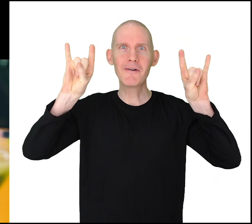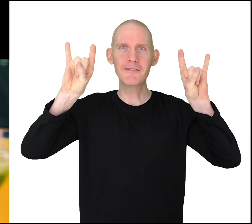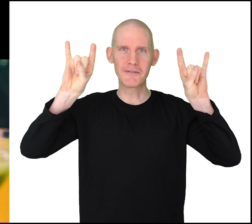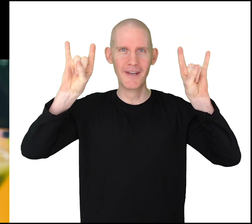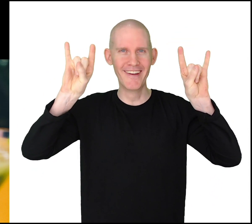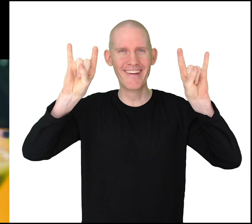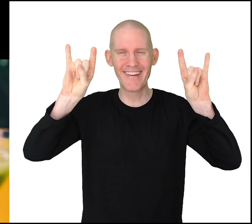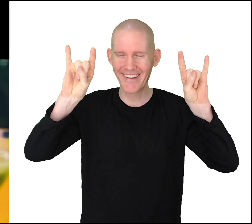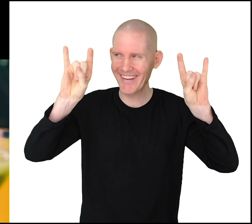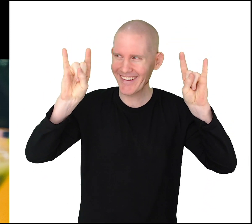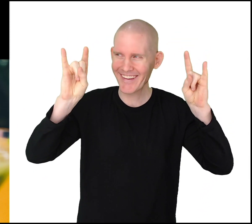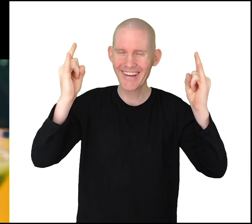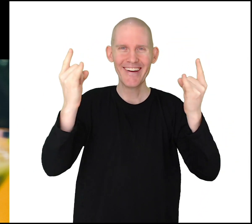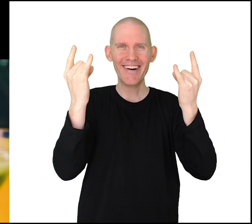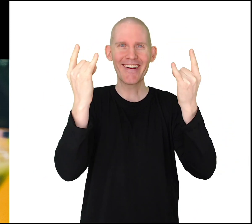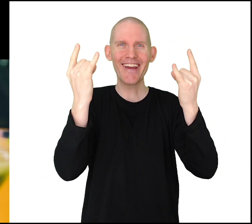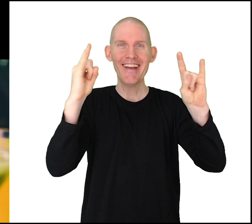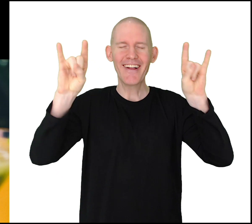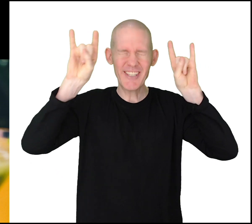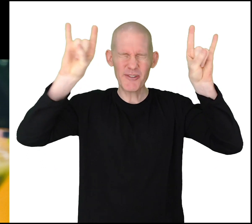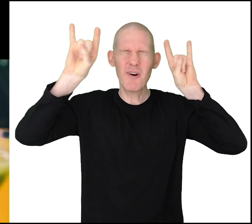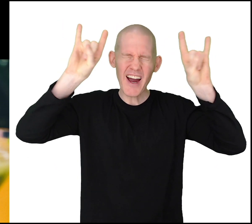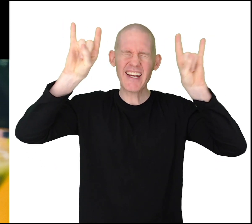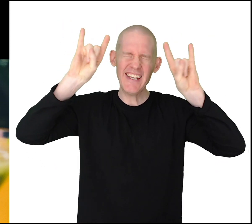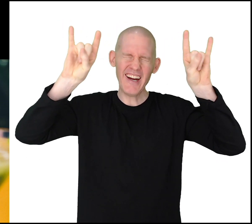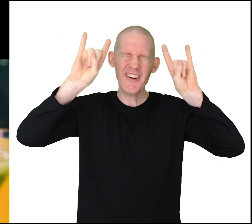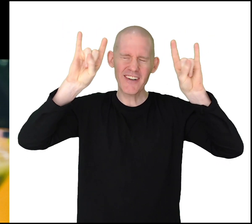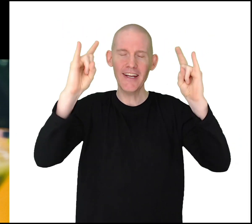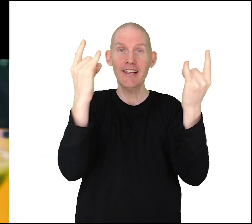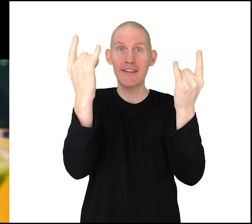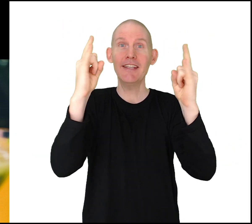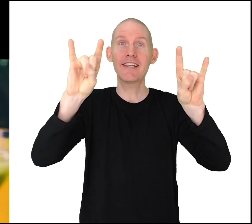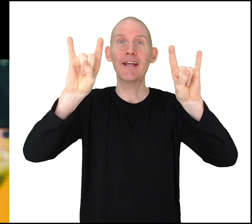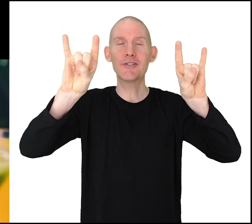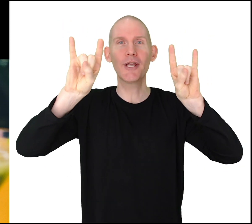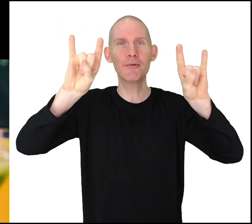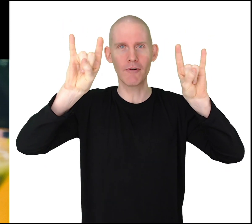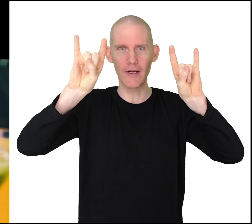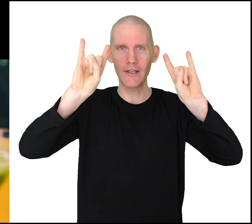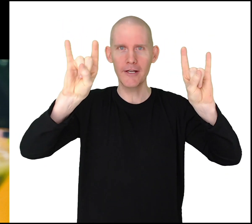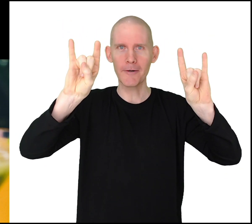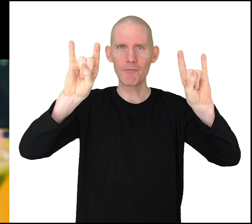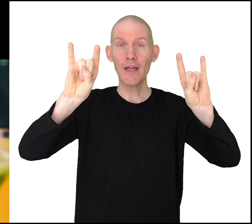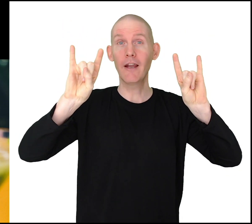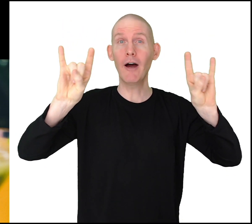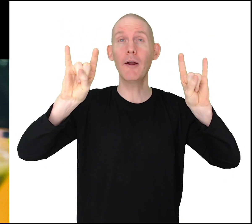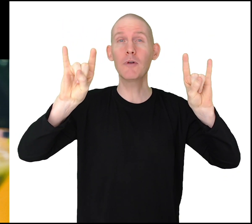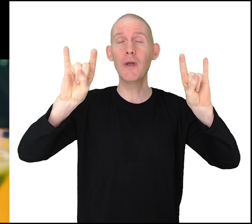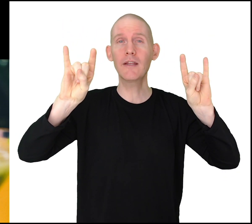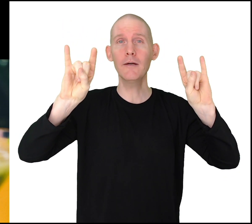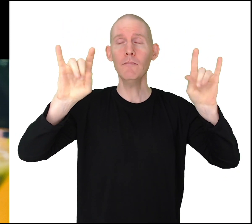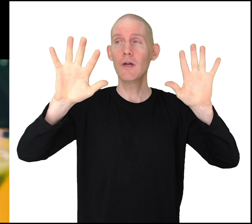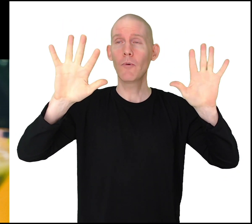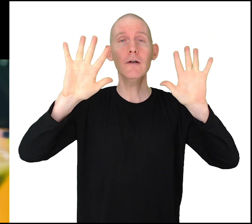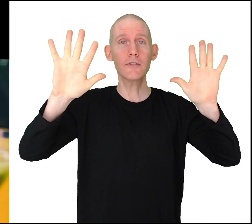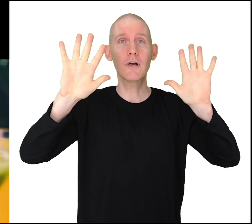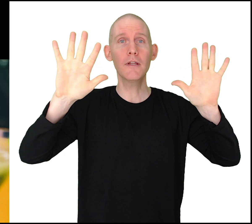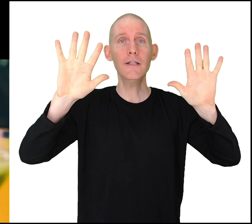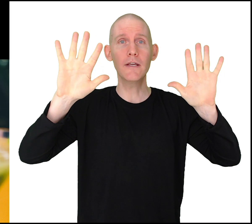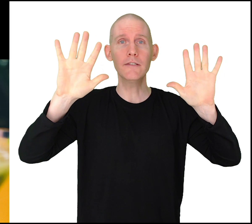horns. Okay, like you're rocking out, right? These hand shapes right here. Now, how do we make them? Well, start like this.